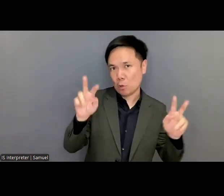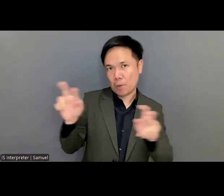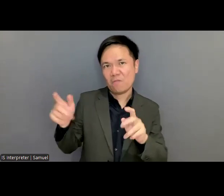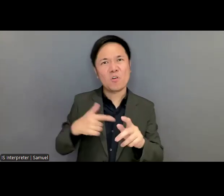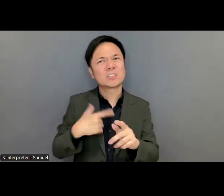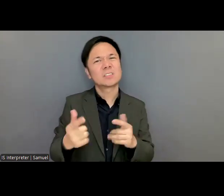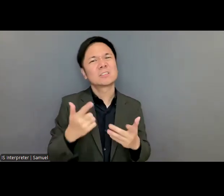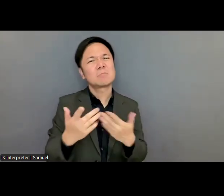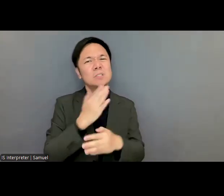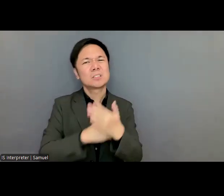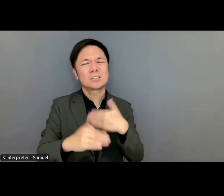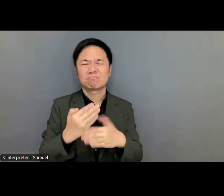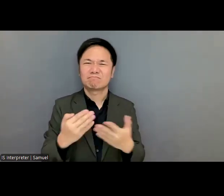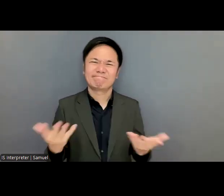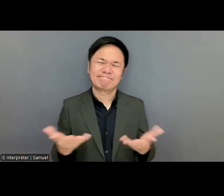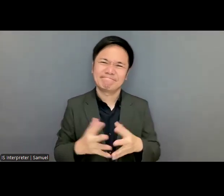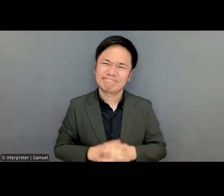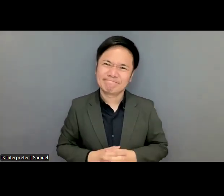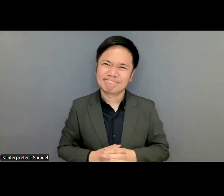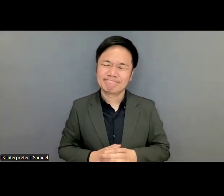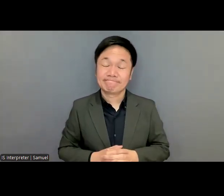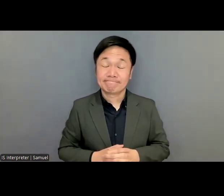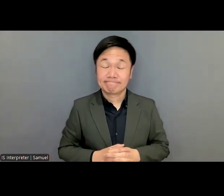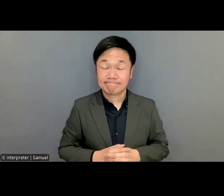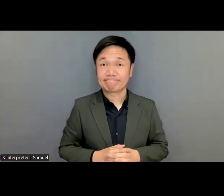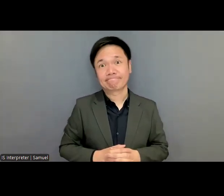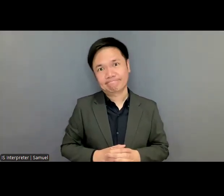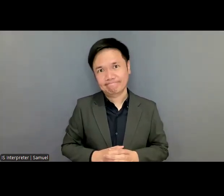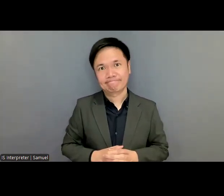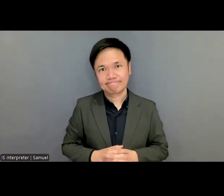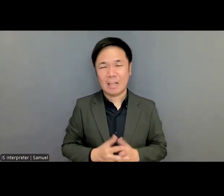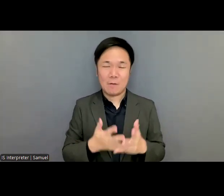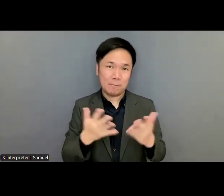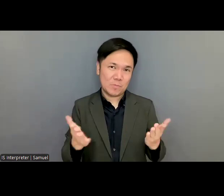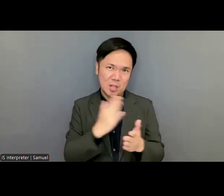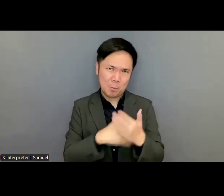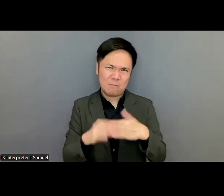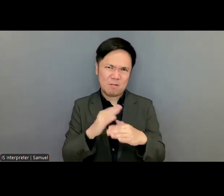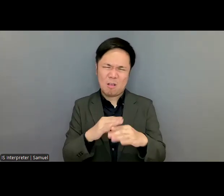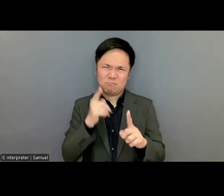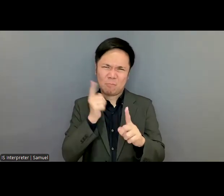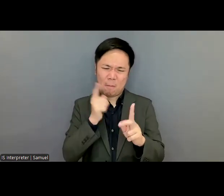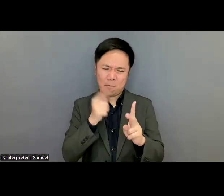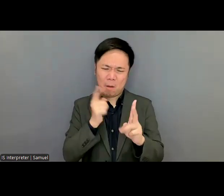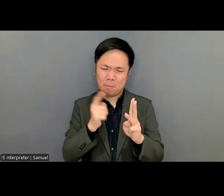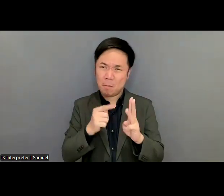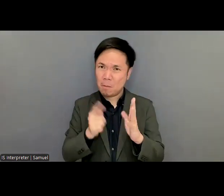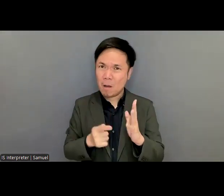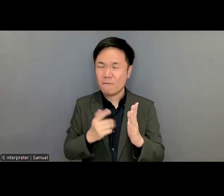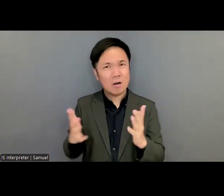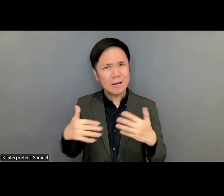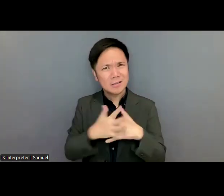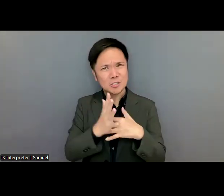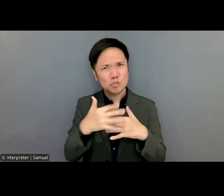talk about disability per se, but we are not actually addressing the specific issues that indigenous